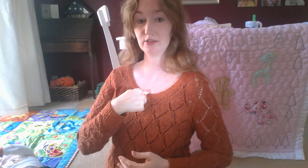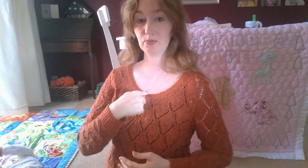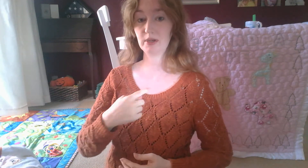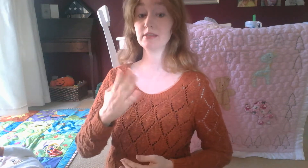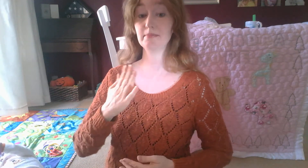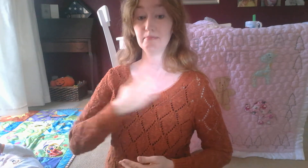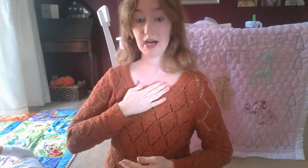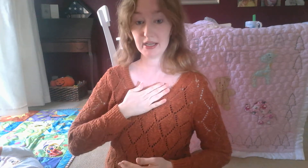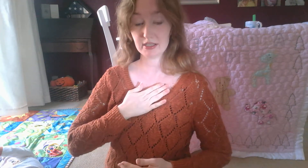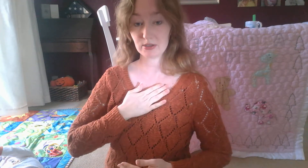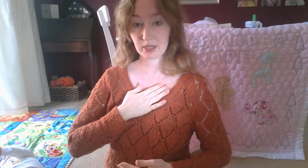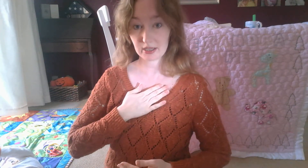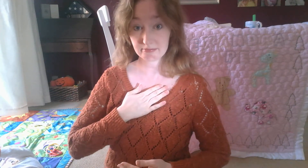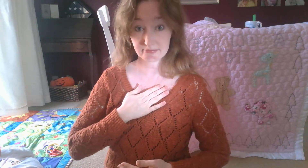you point, my is you go like that.